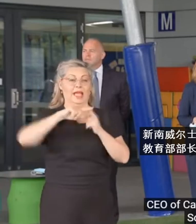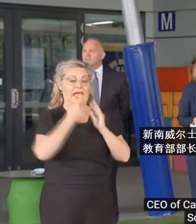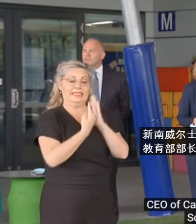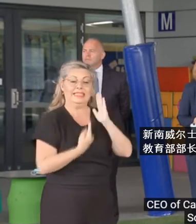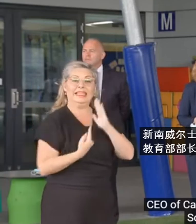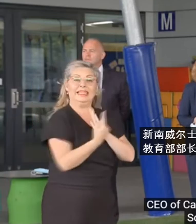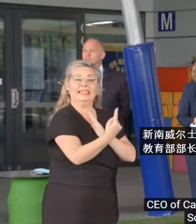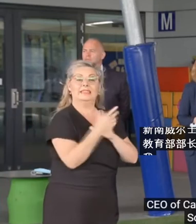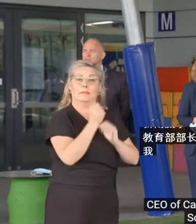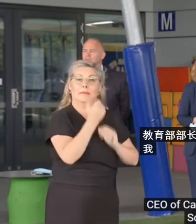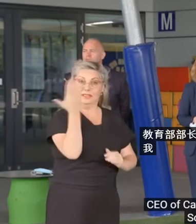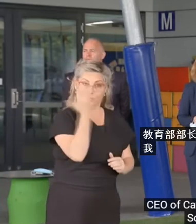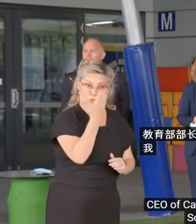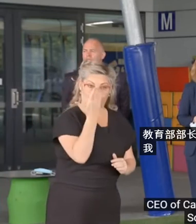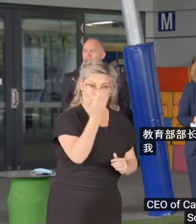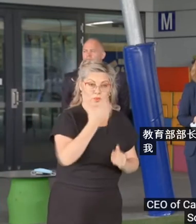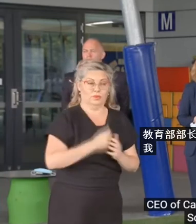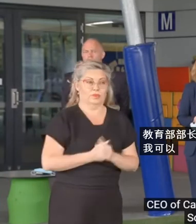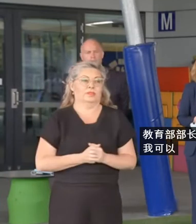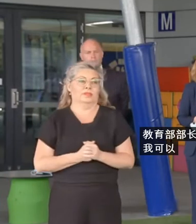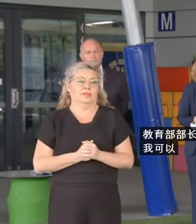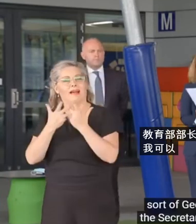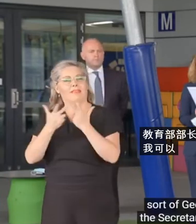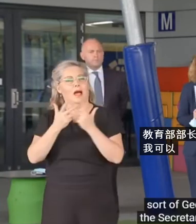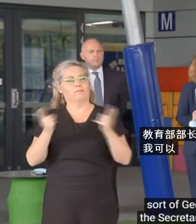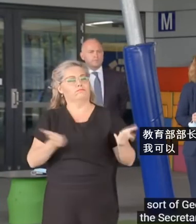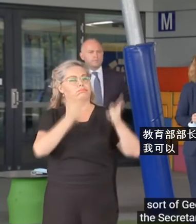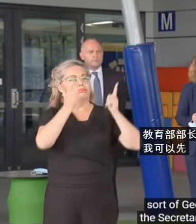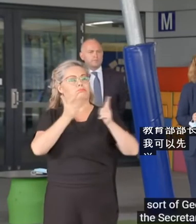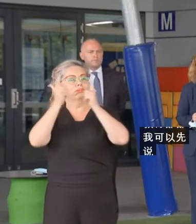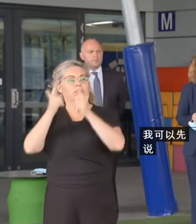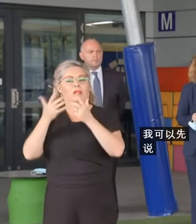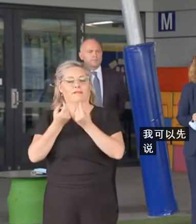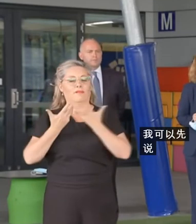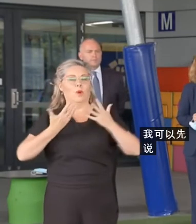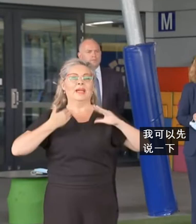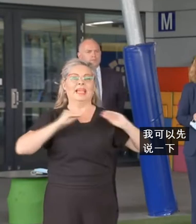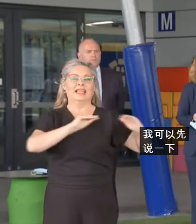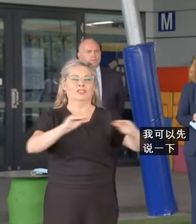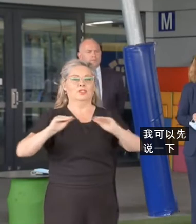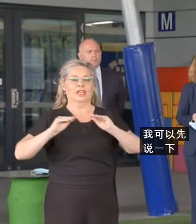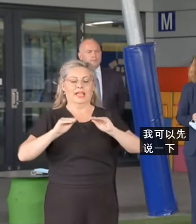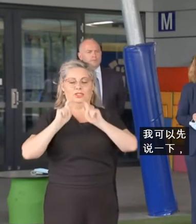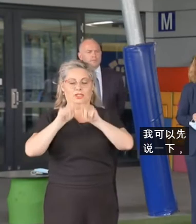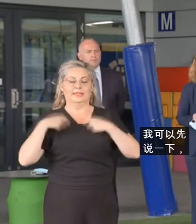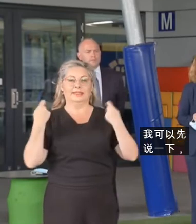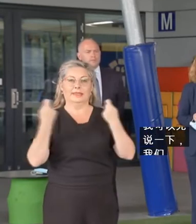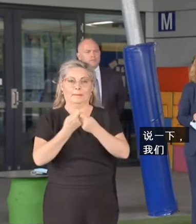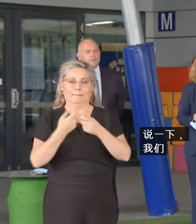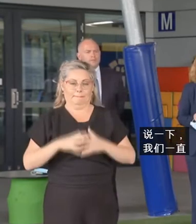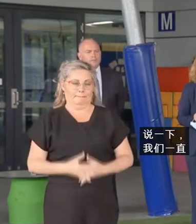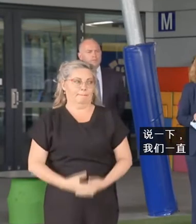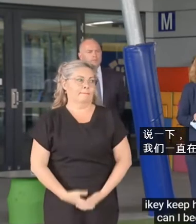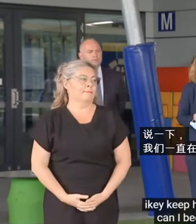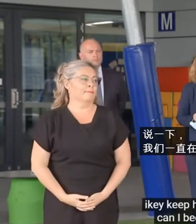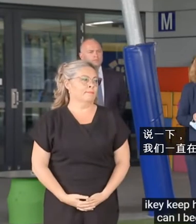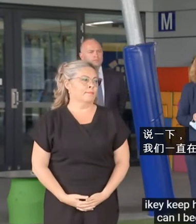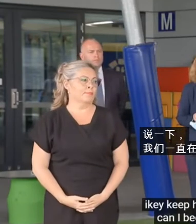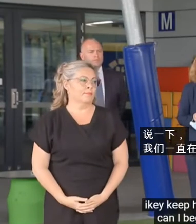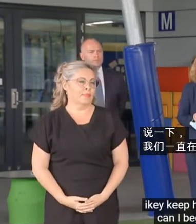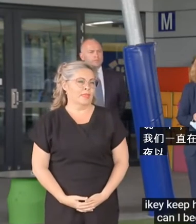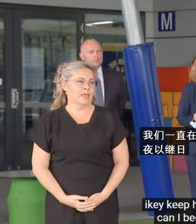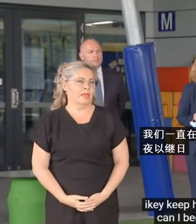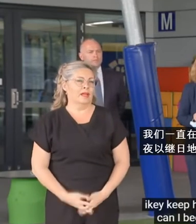the Secretary of the Department of Education. So can I begin by saying it is incredibly important, and we've been